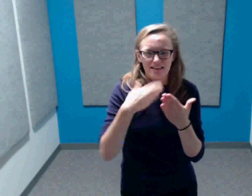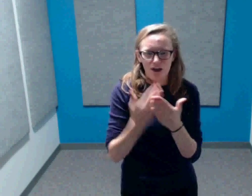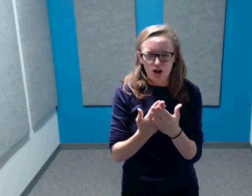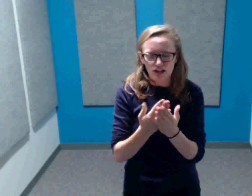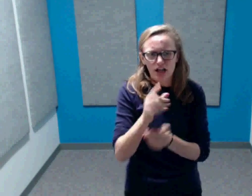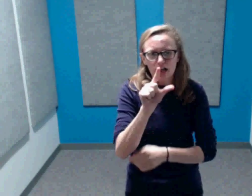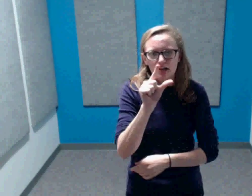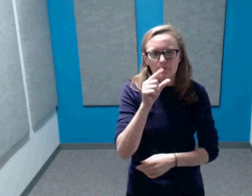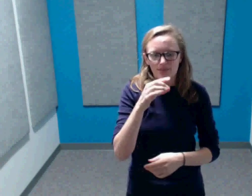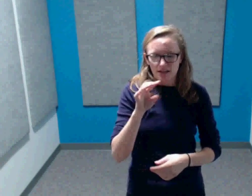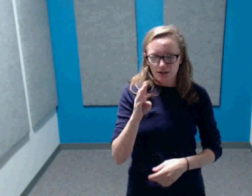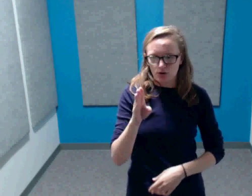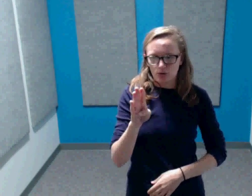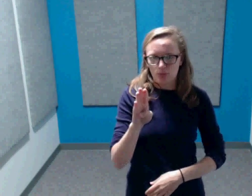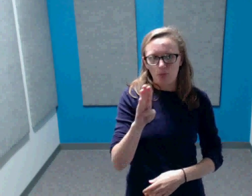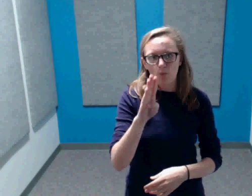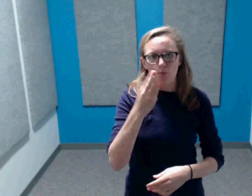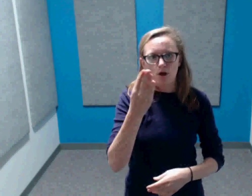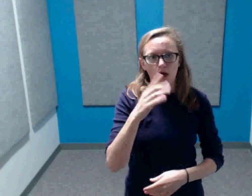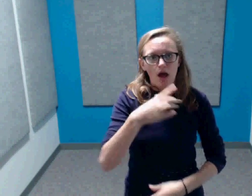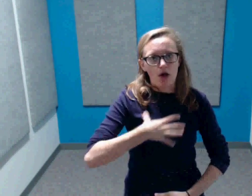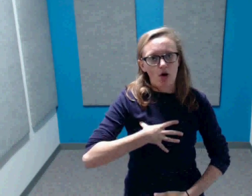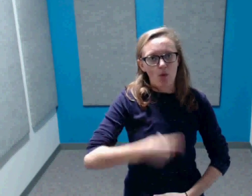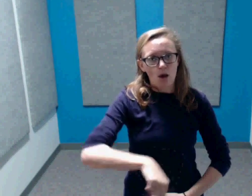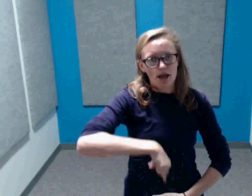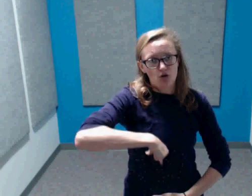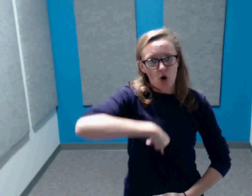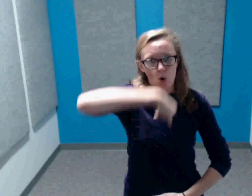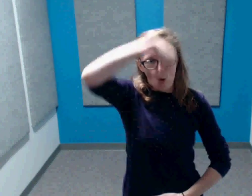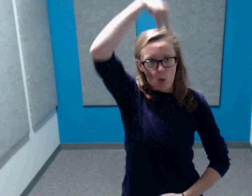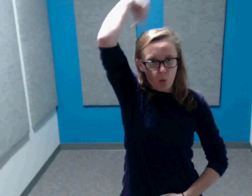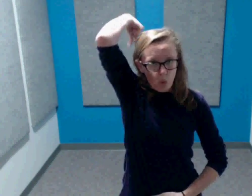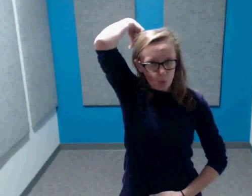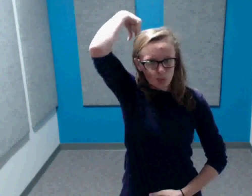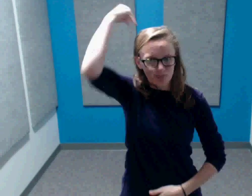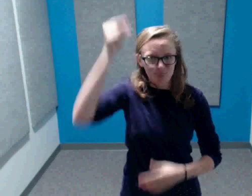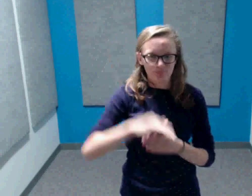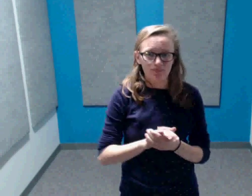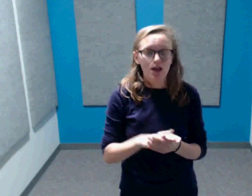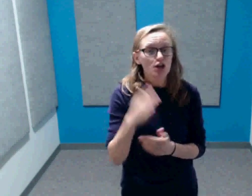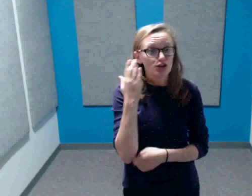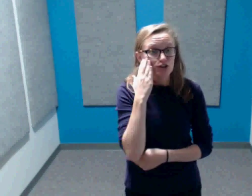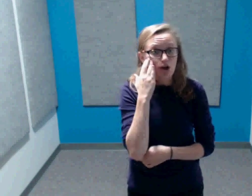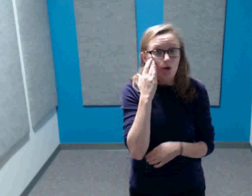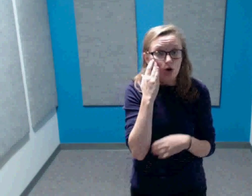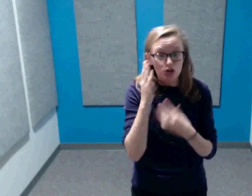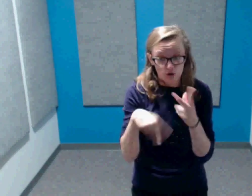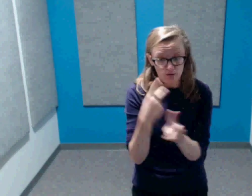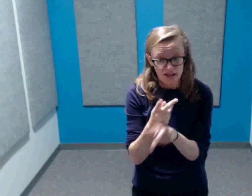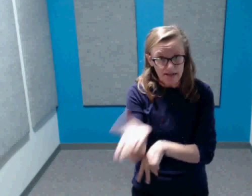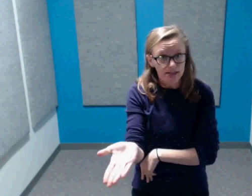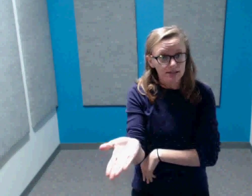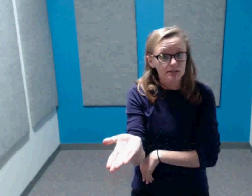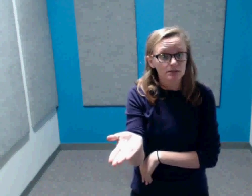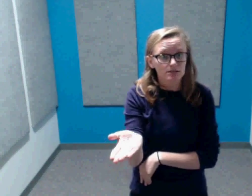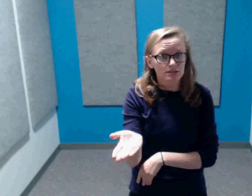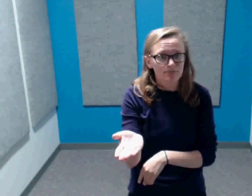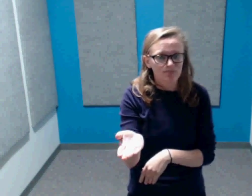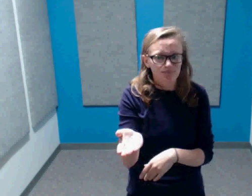racing stripe right down the back. Oh, you know what that is? You know what kind of cat that is? Yeah, it's a ball cat.